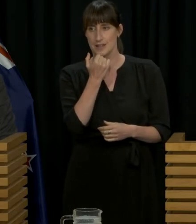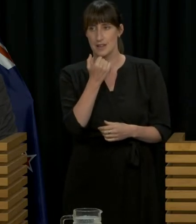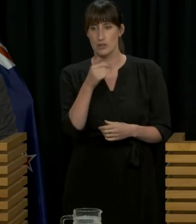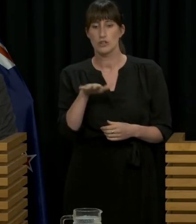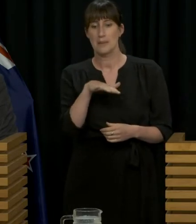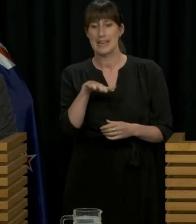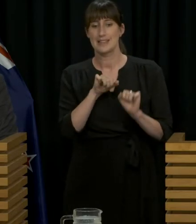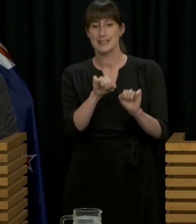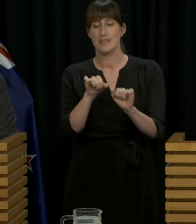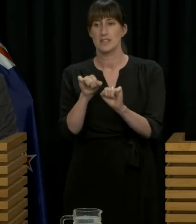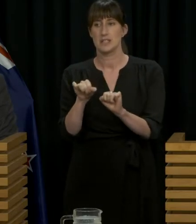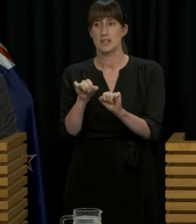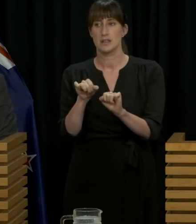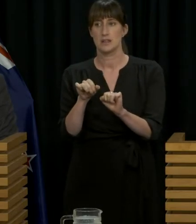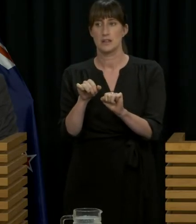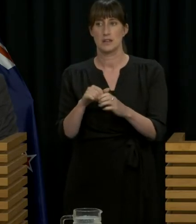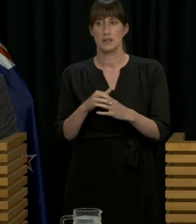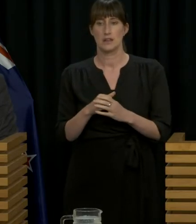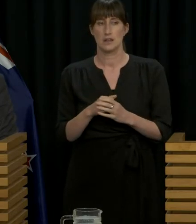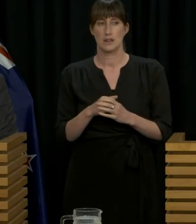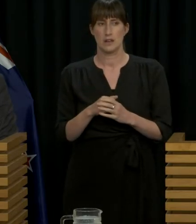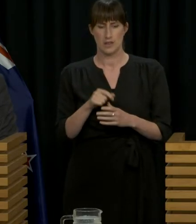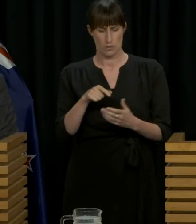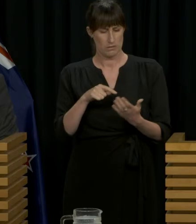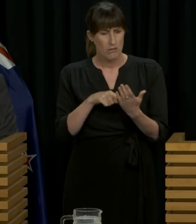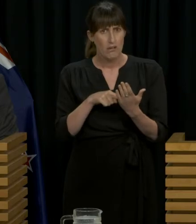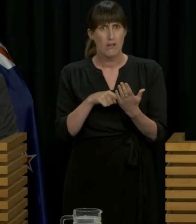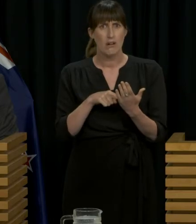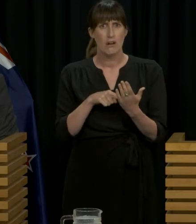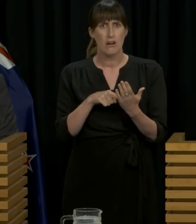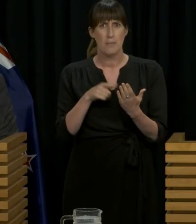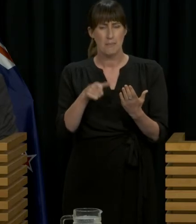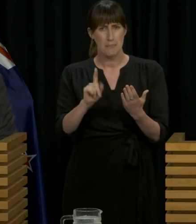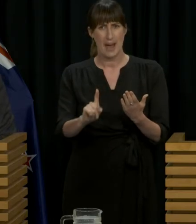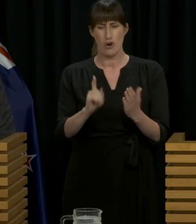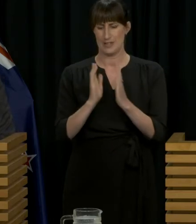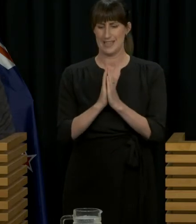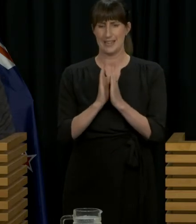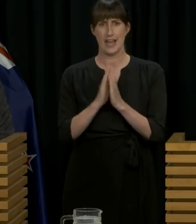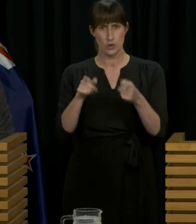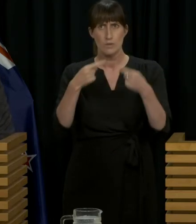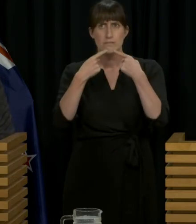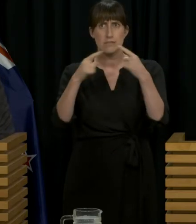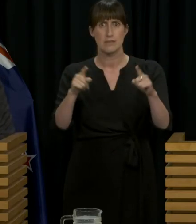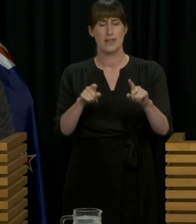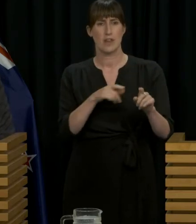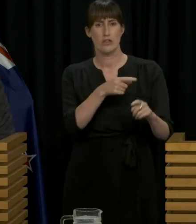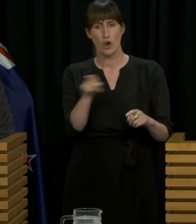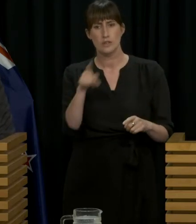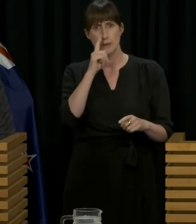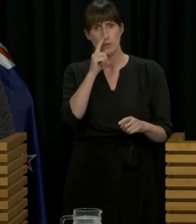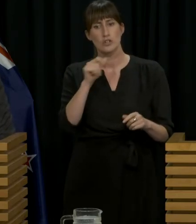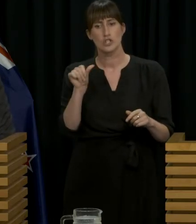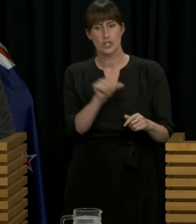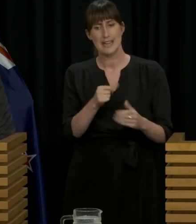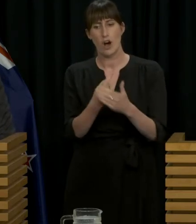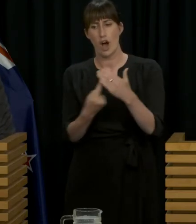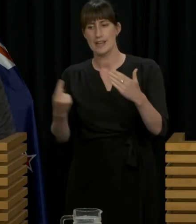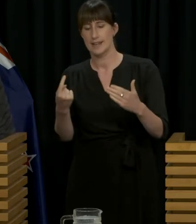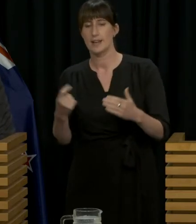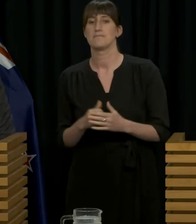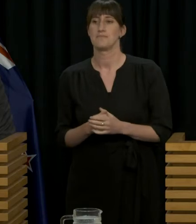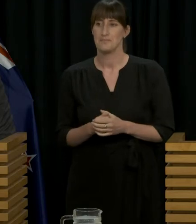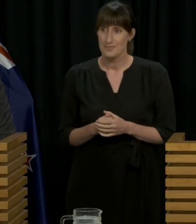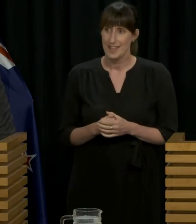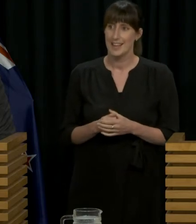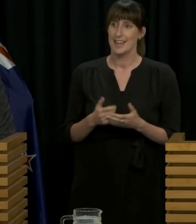they visited them after the direction was given on the Sunday. Yeah, so the direction was given, and then everyone was phoned,